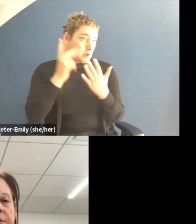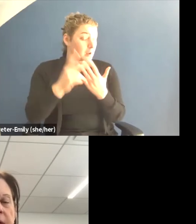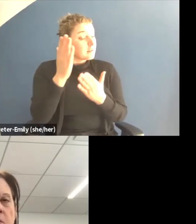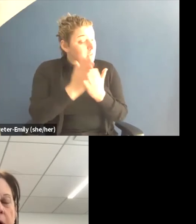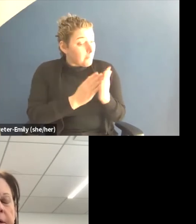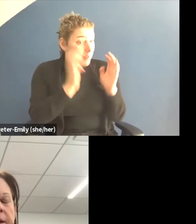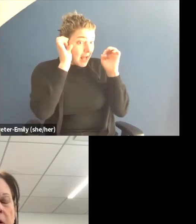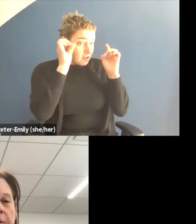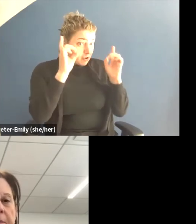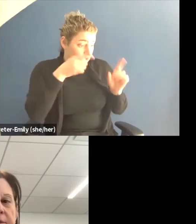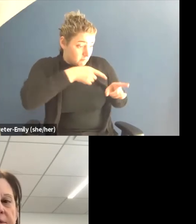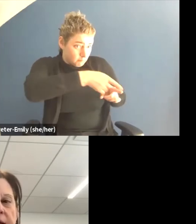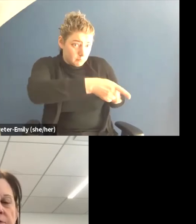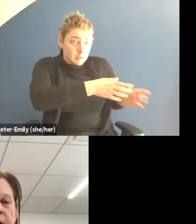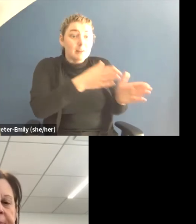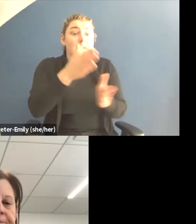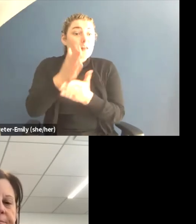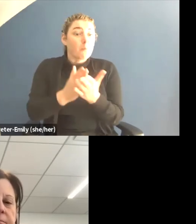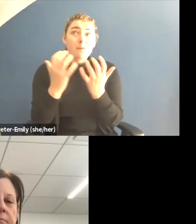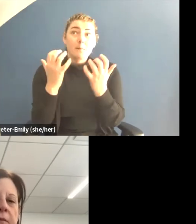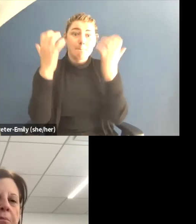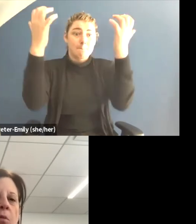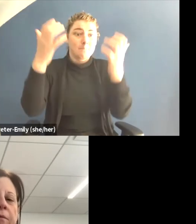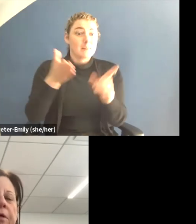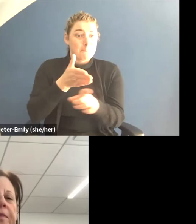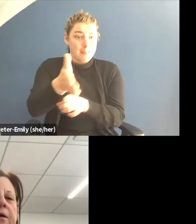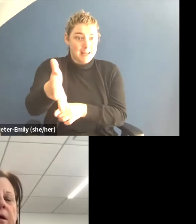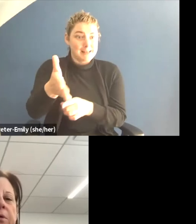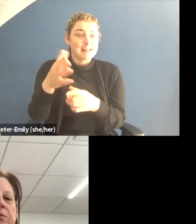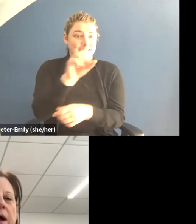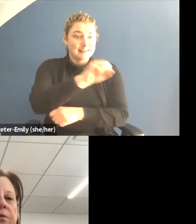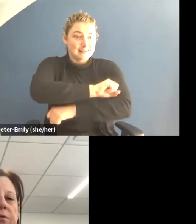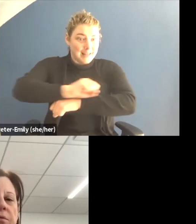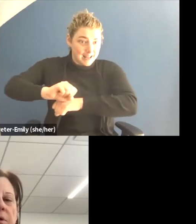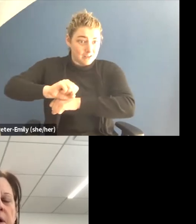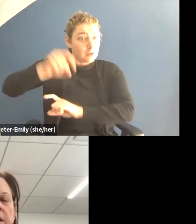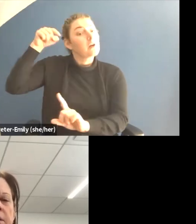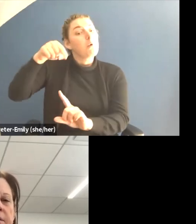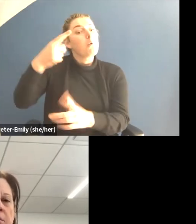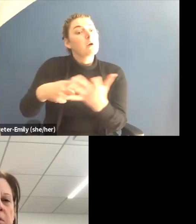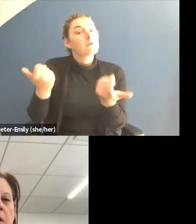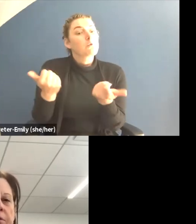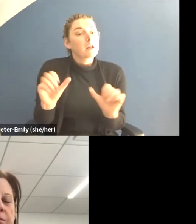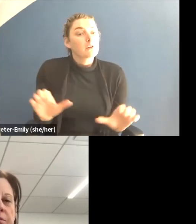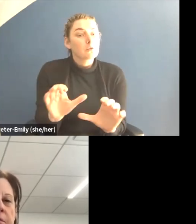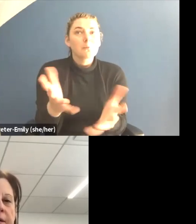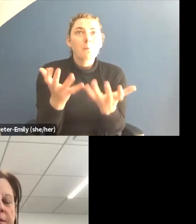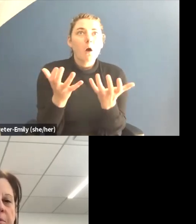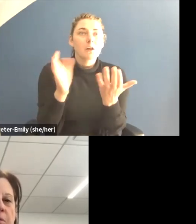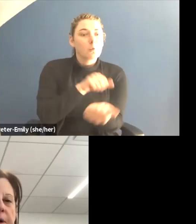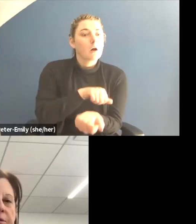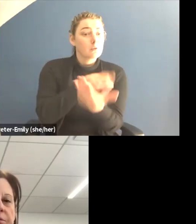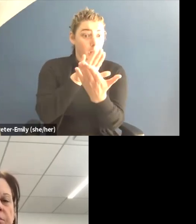area, some were on the main stage. One of the things that we tried to do is that we wanted to